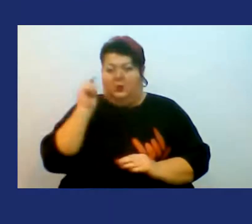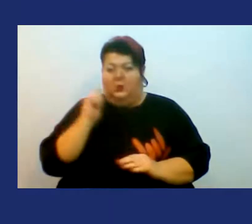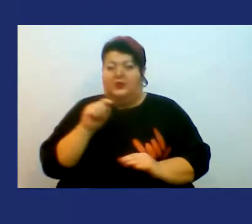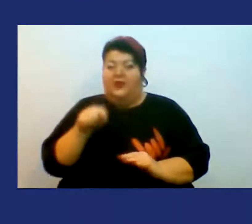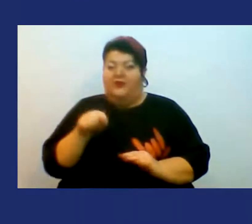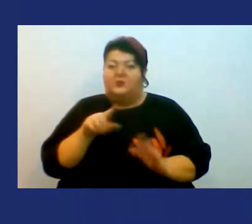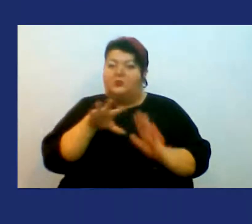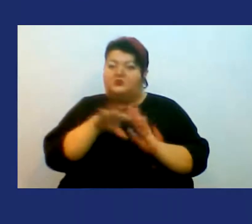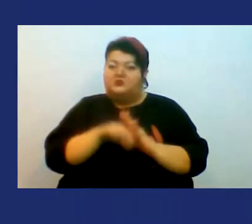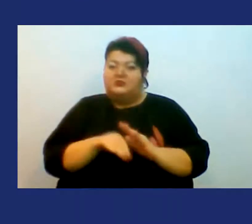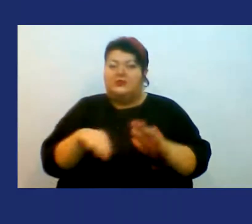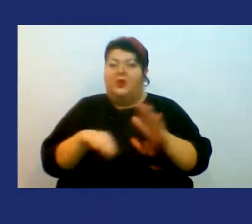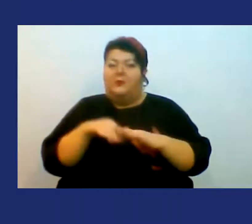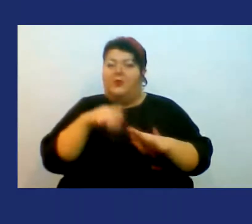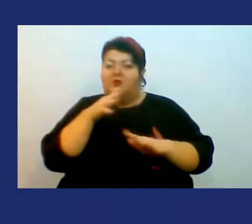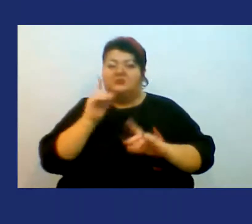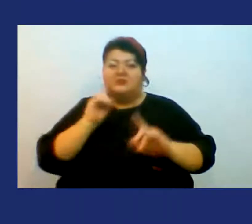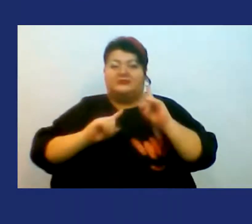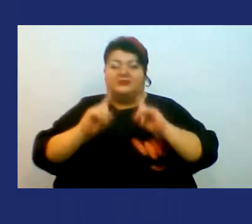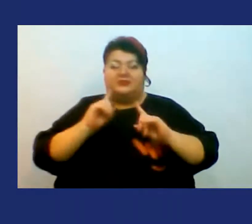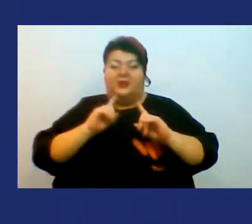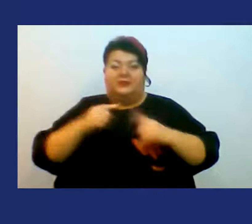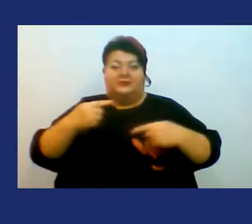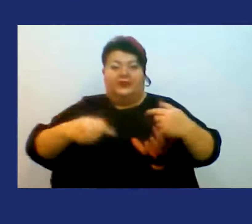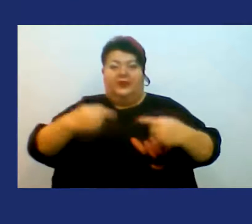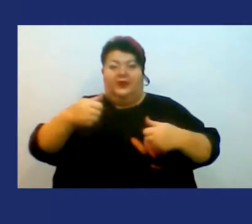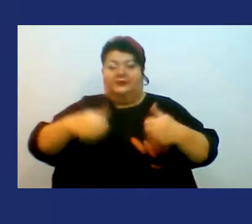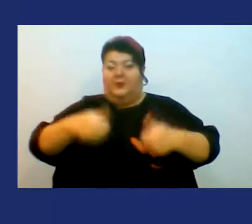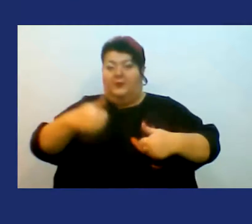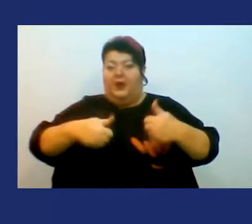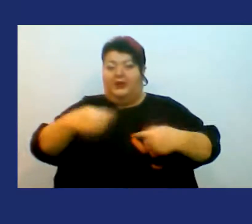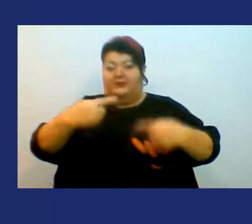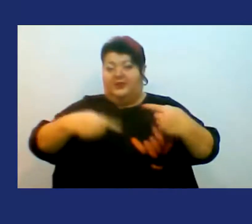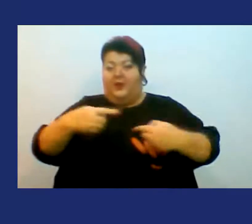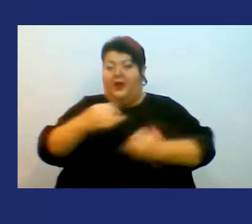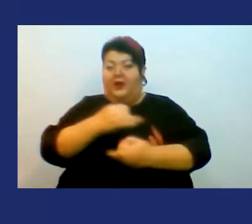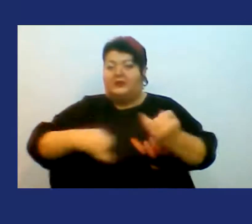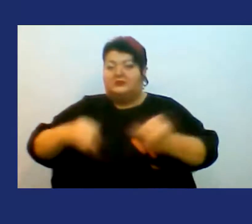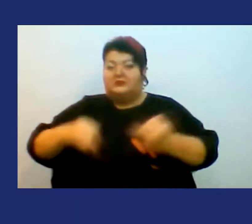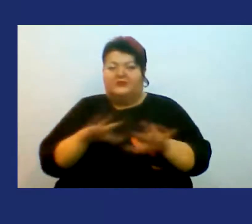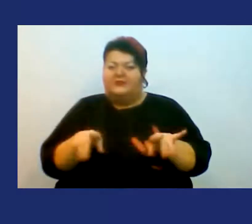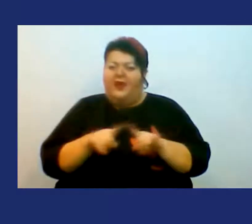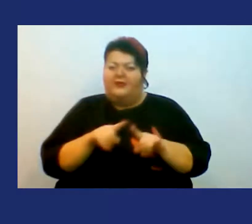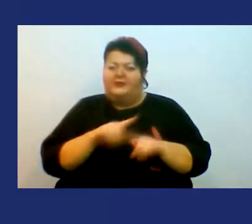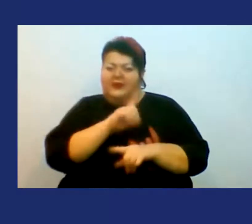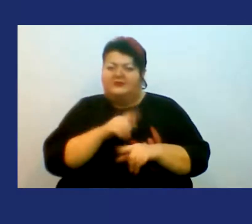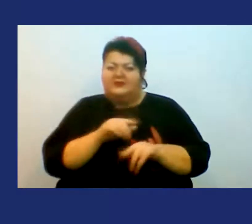during the debates, sounded not as powerfully and not with the